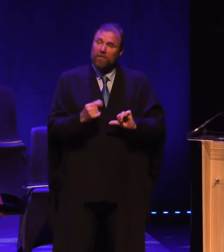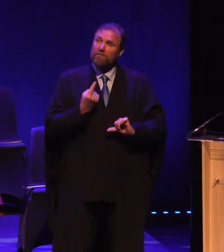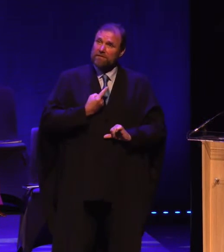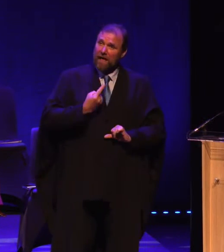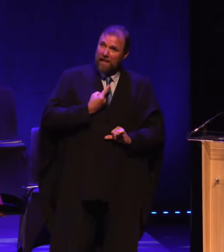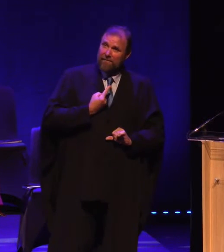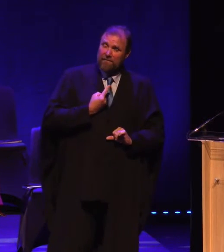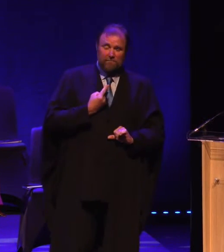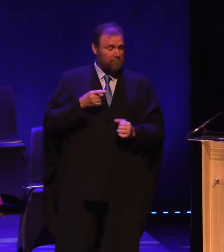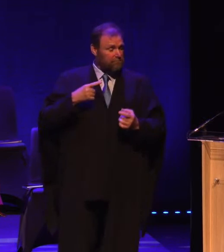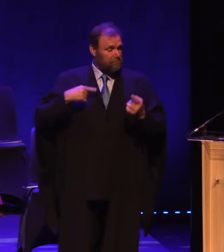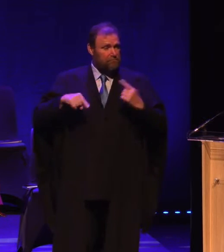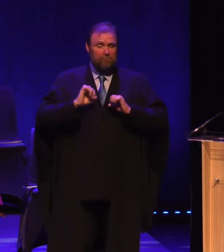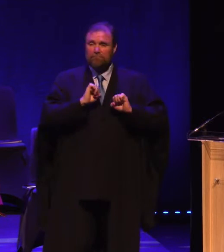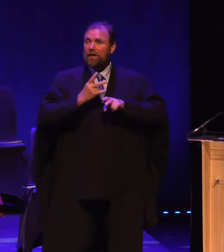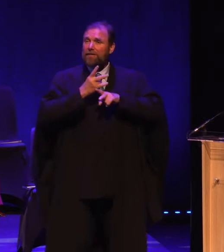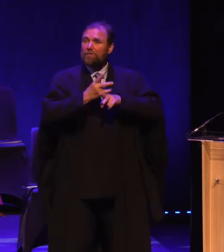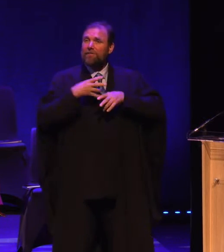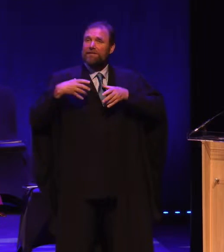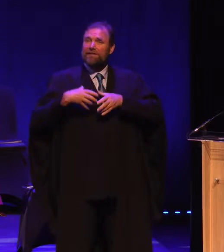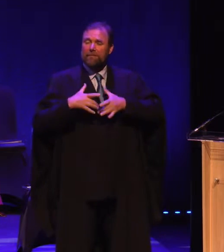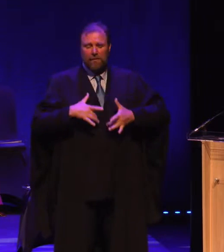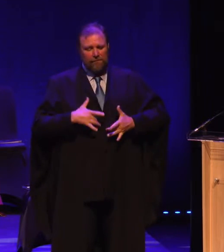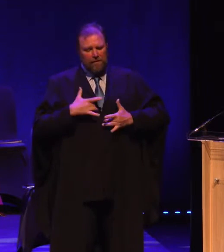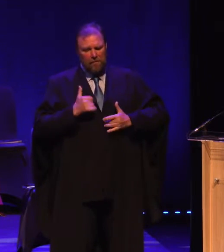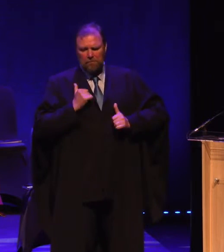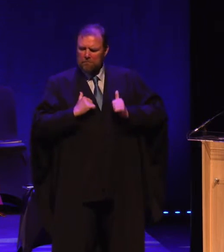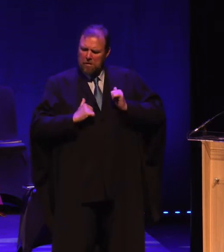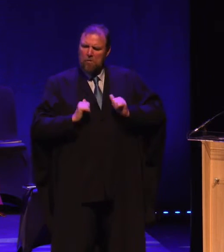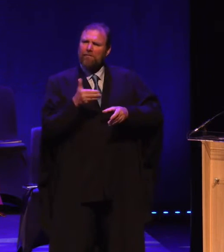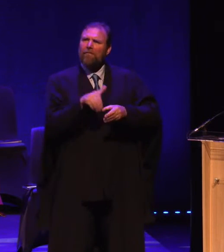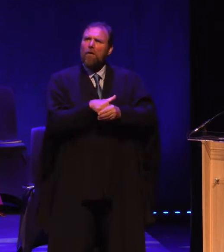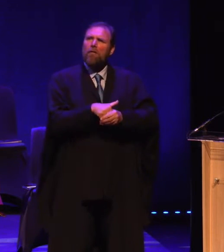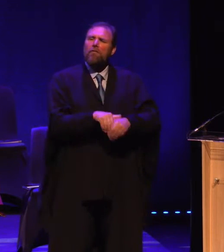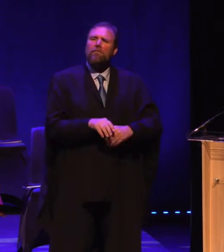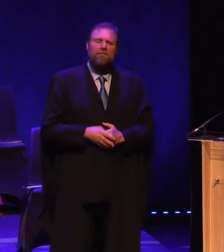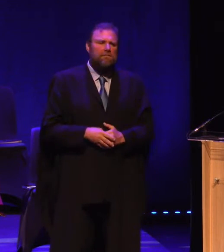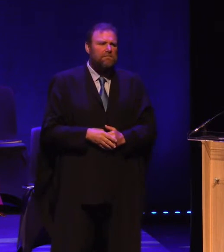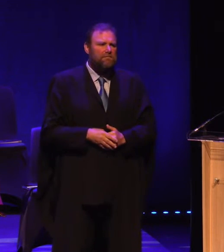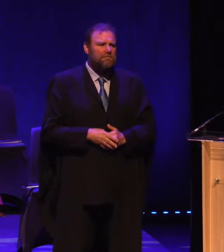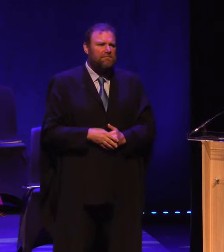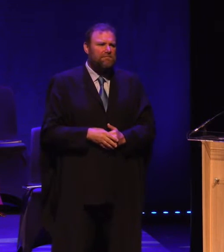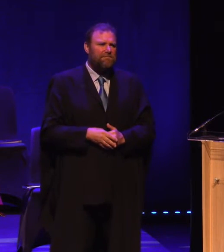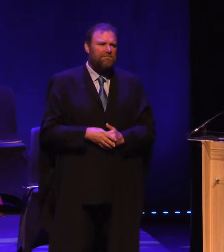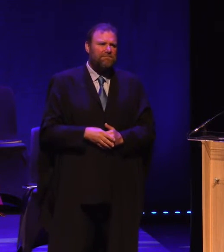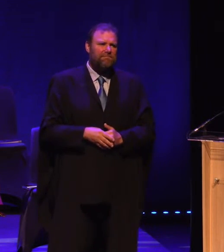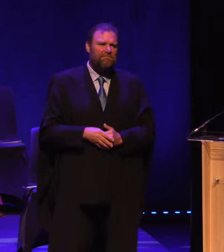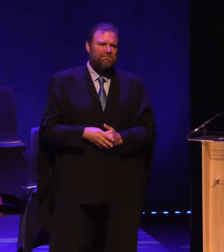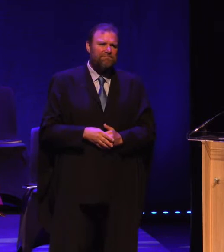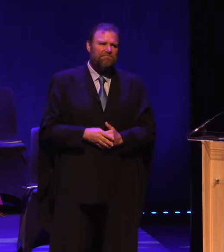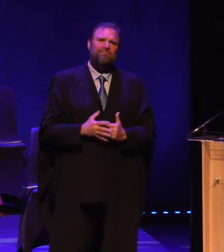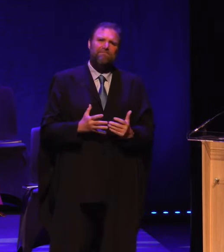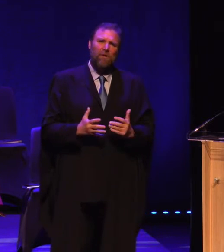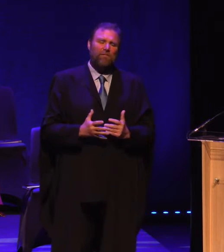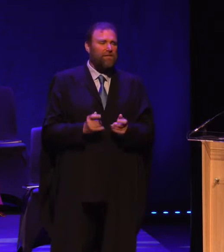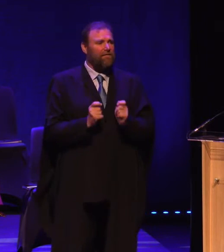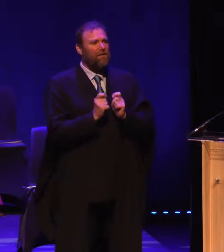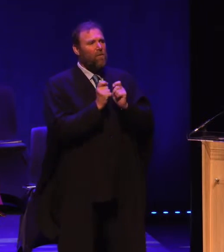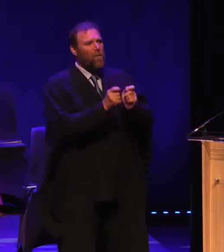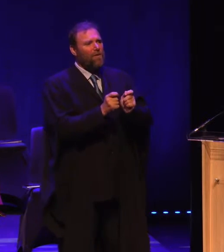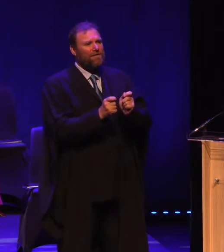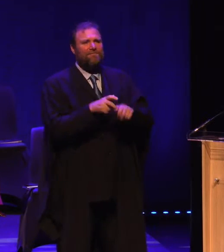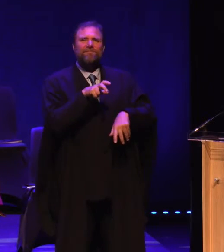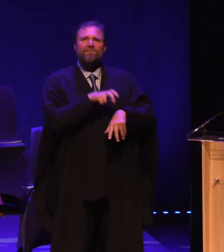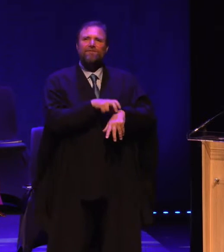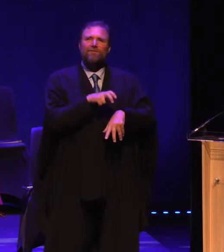the rest of the Helen supervisory team feel very privileged to have been associated with. So, for award of Doctor of